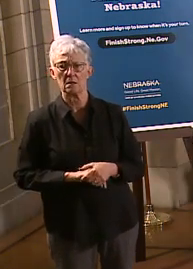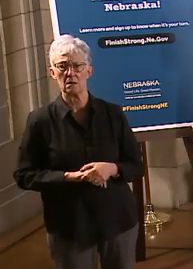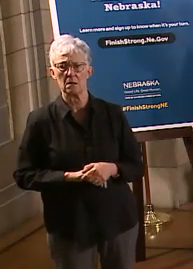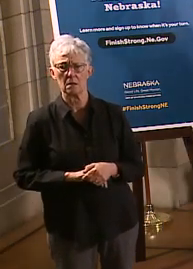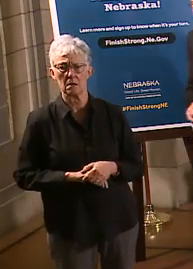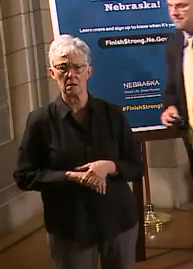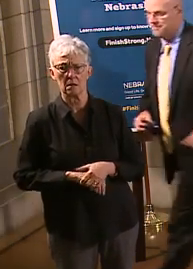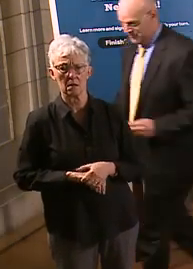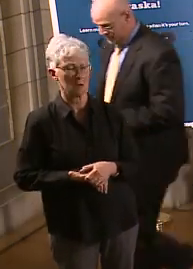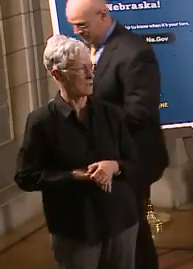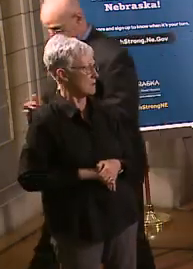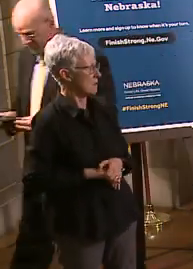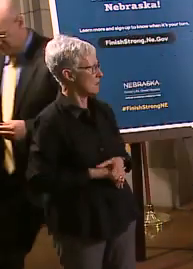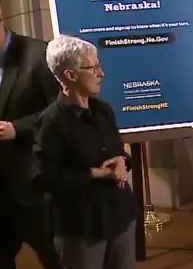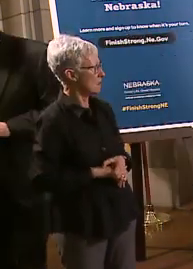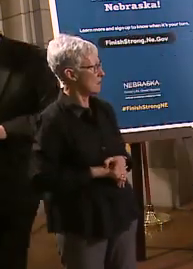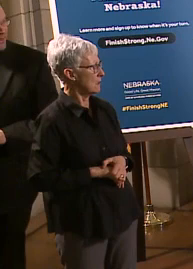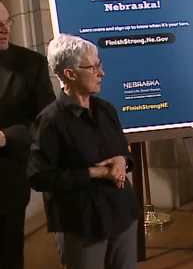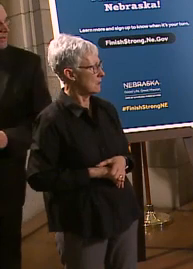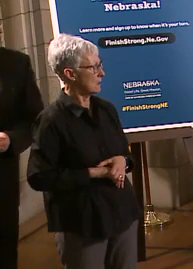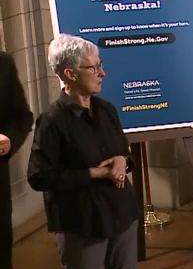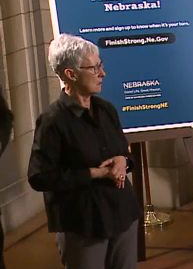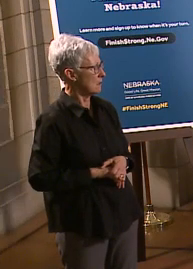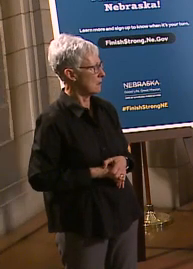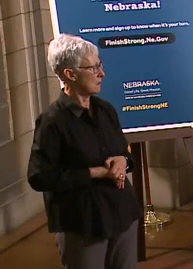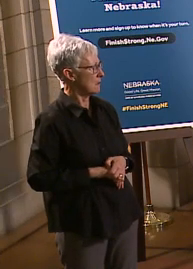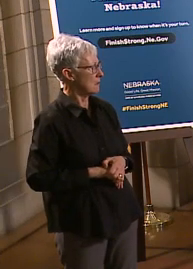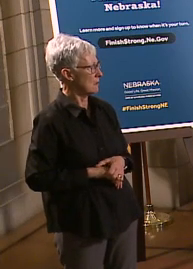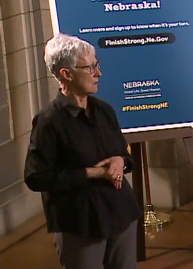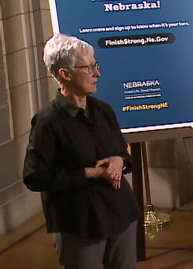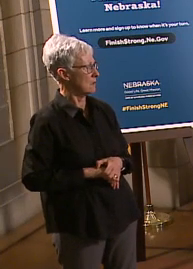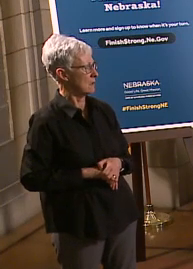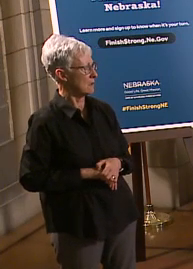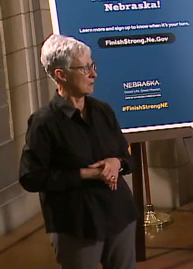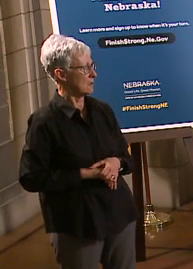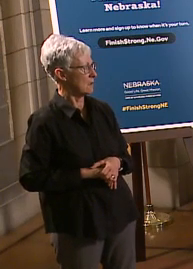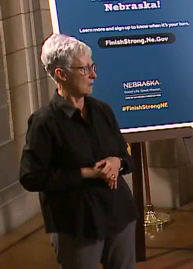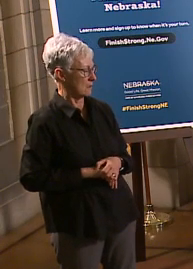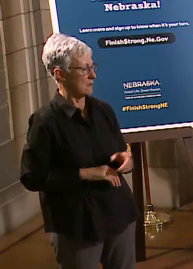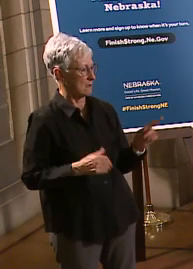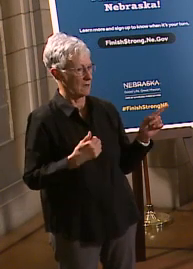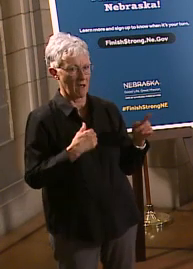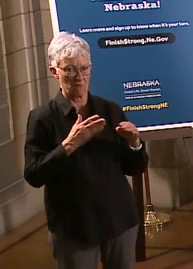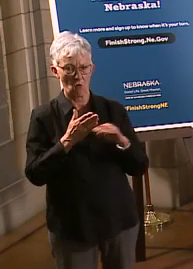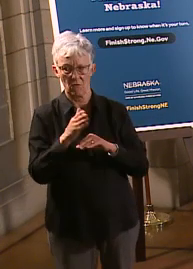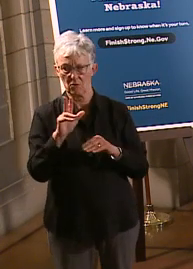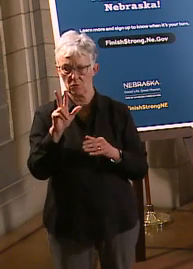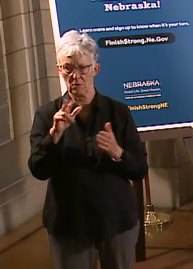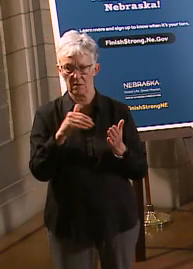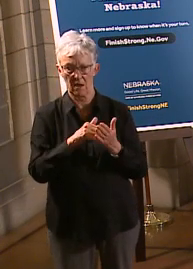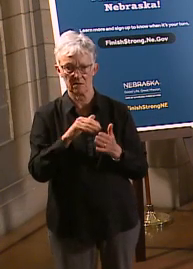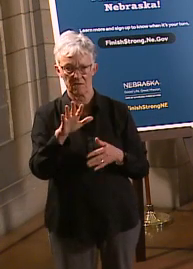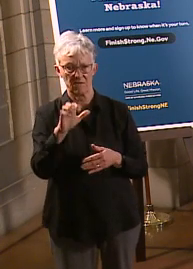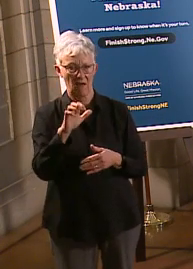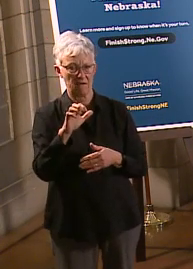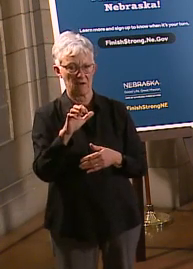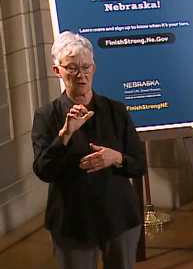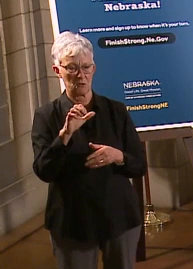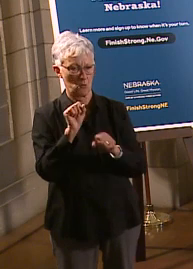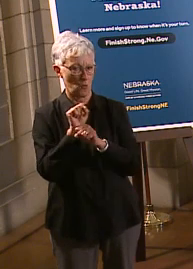Thank you. And that's on top of about the 3,500 associates we have in the state to start.